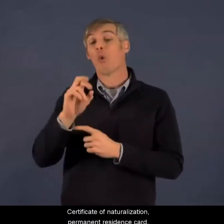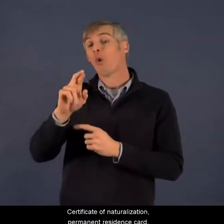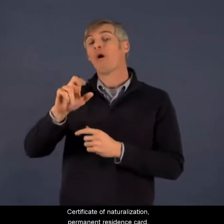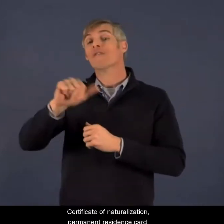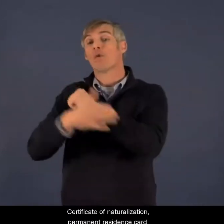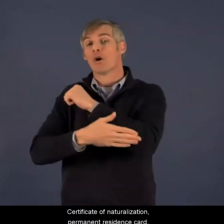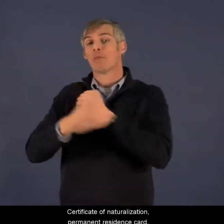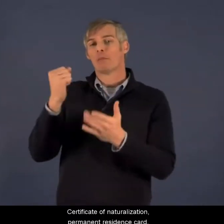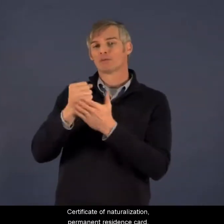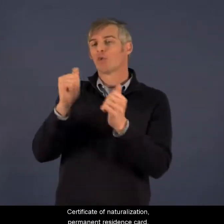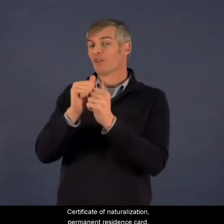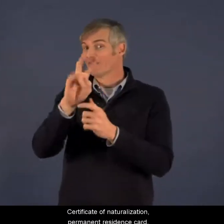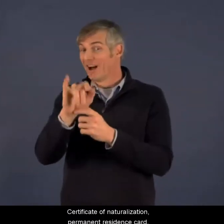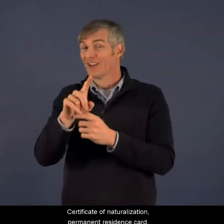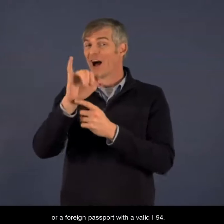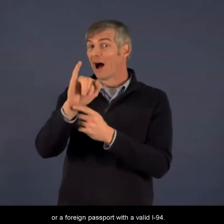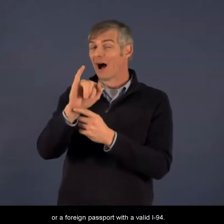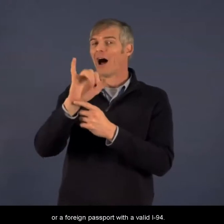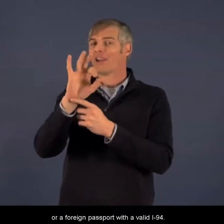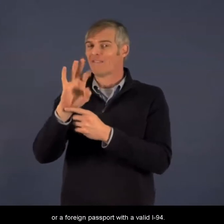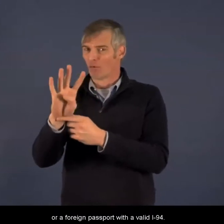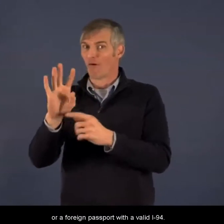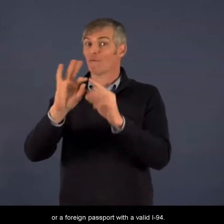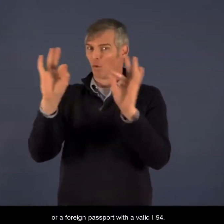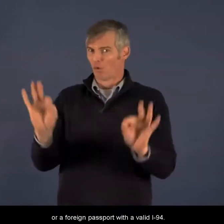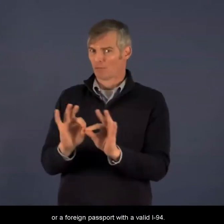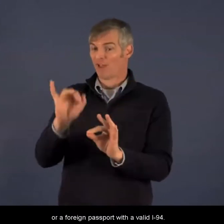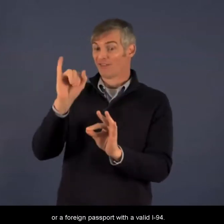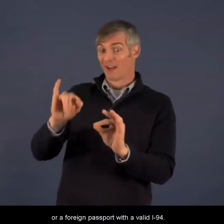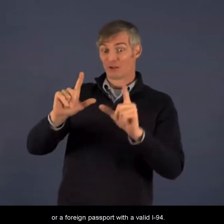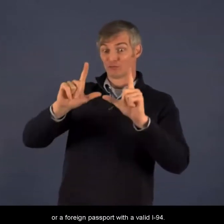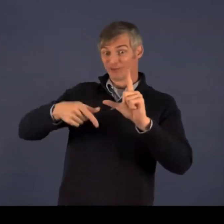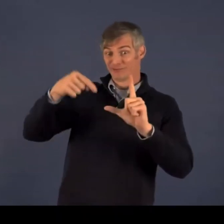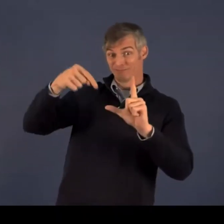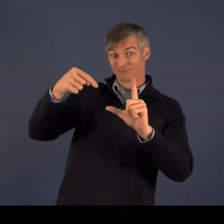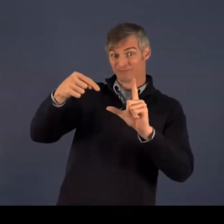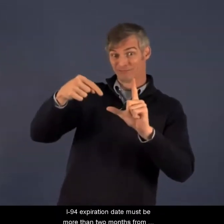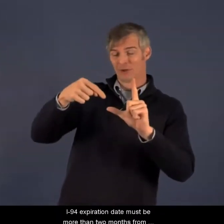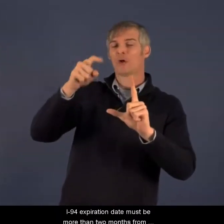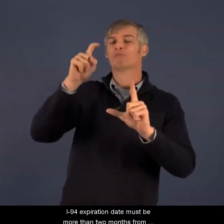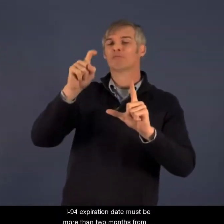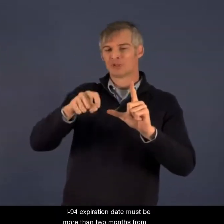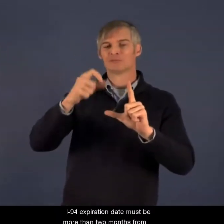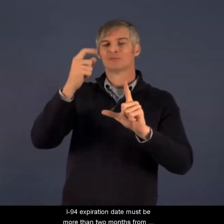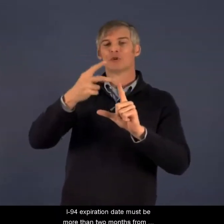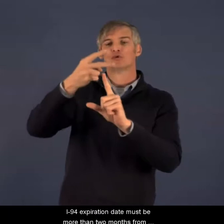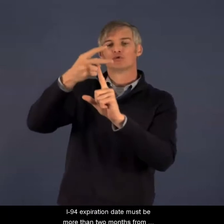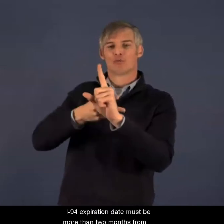permanent residence card, or a foreign passport with a valid I-94. The I-94 expiration